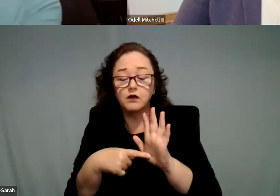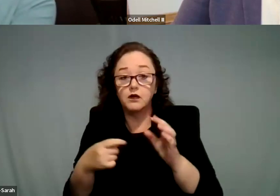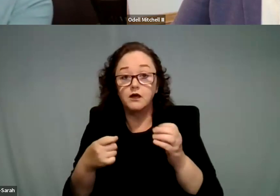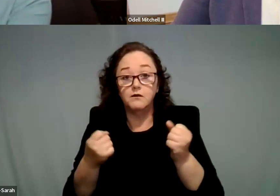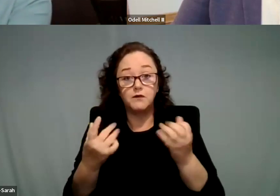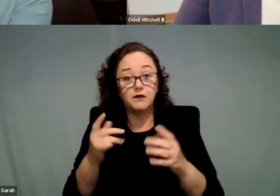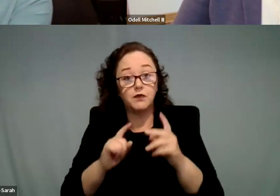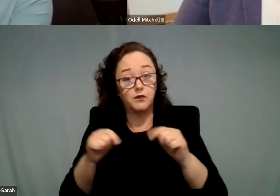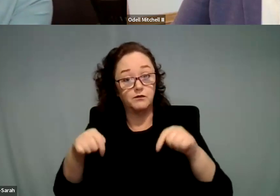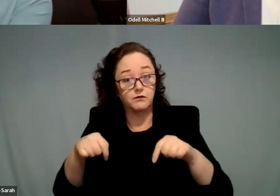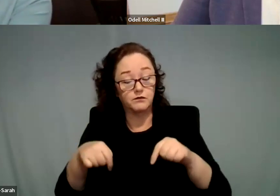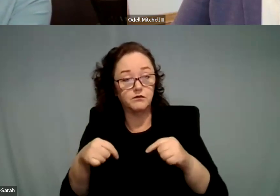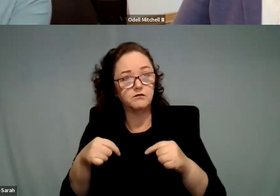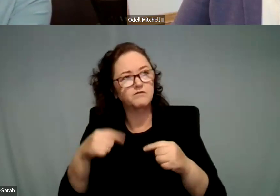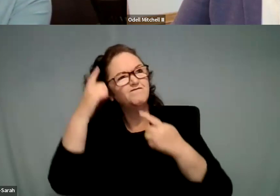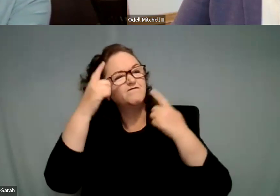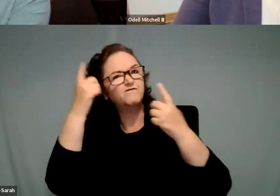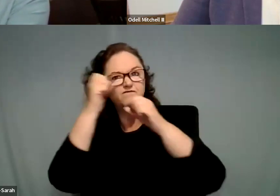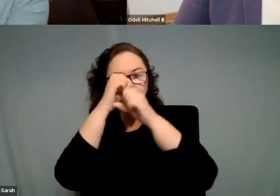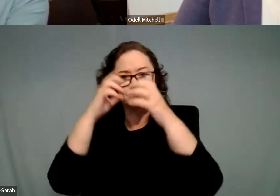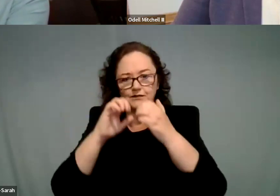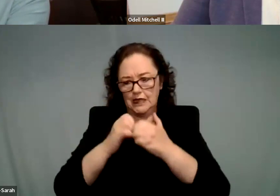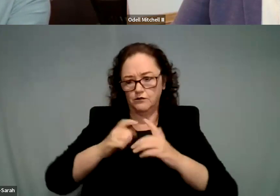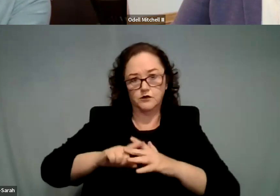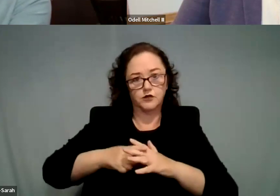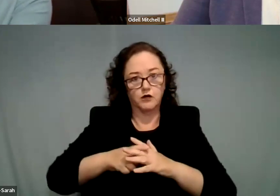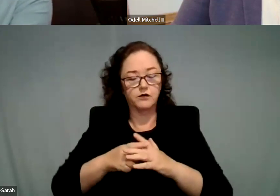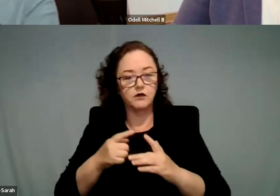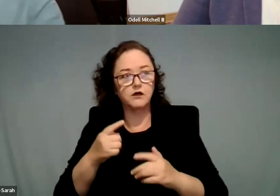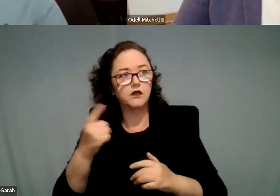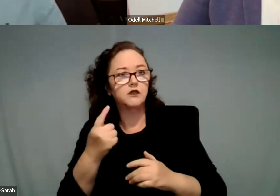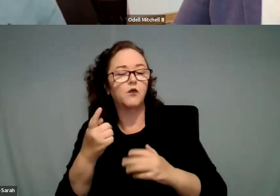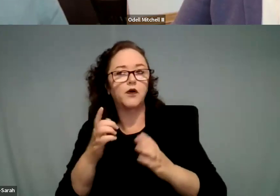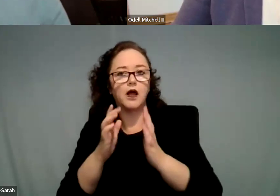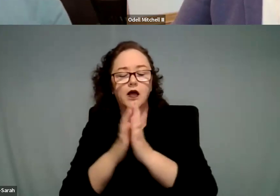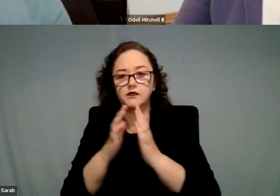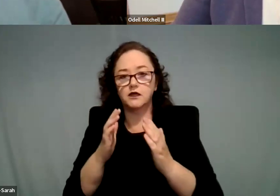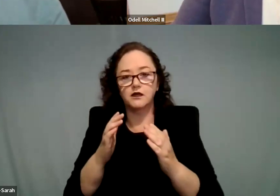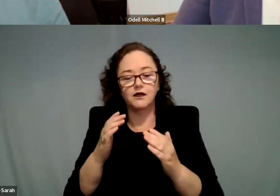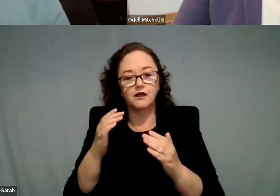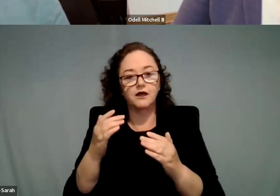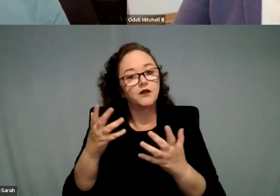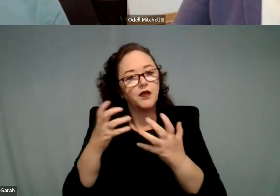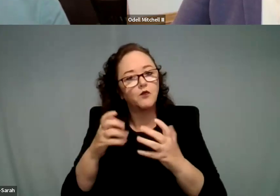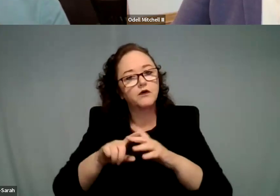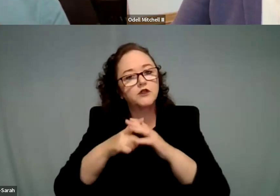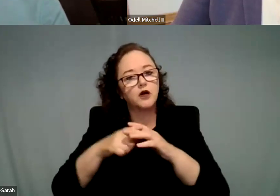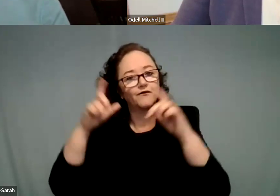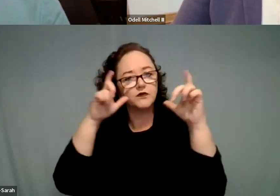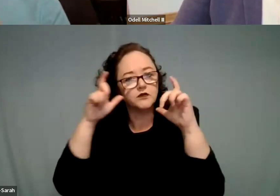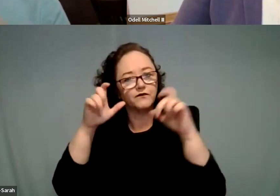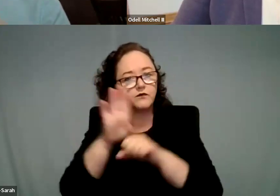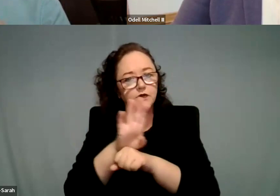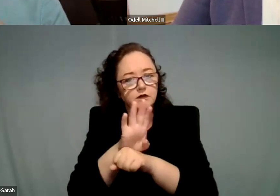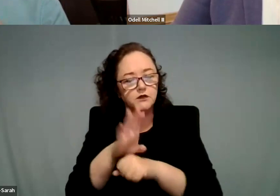might just begin. So someone in our Q&A is talking about starting a photography business. So Chris, what would